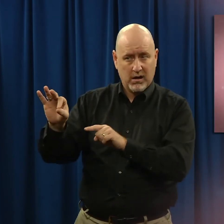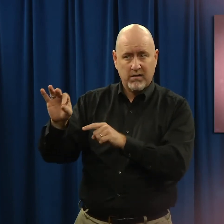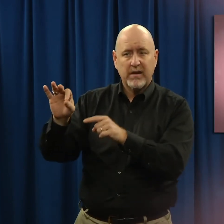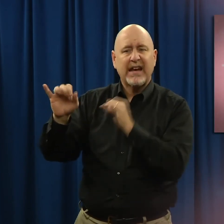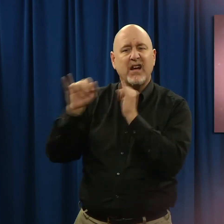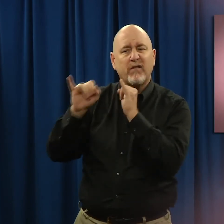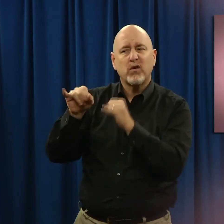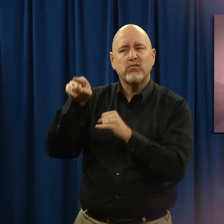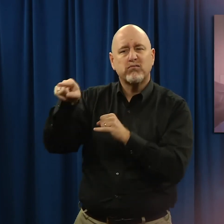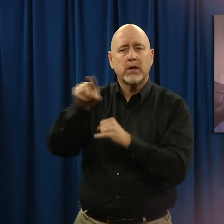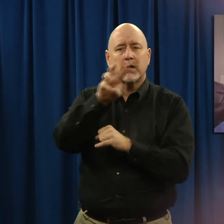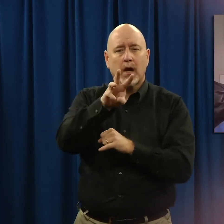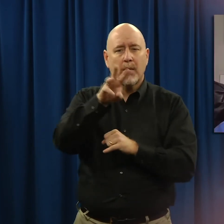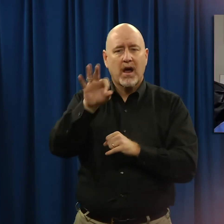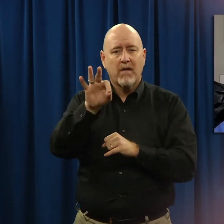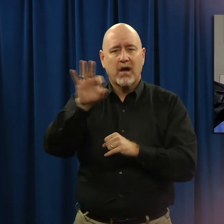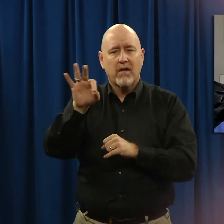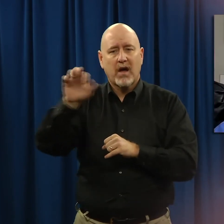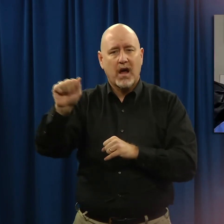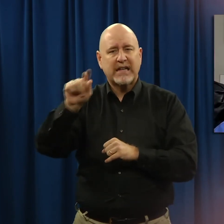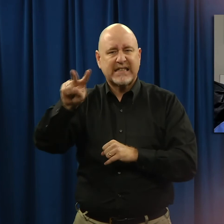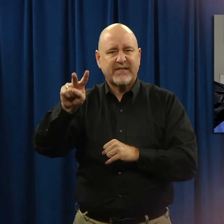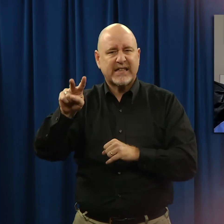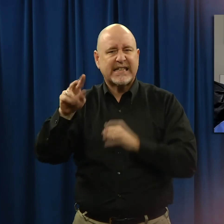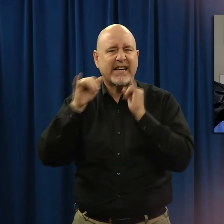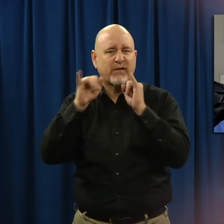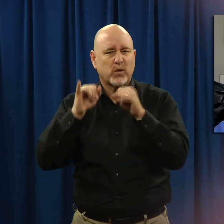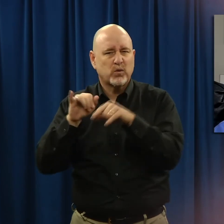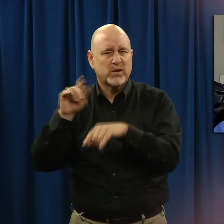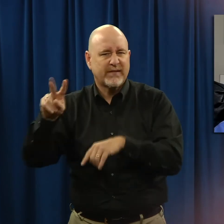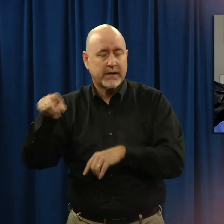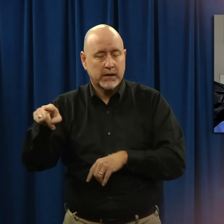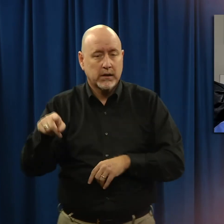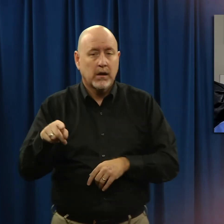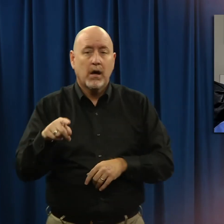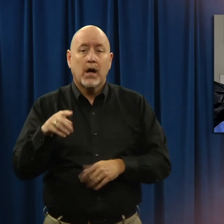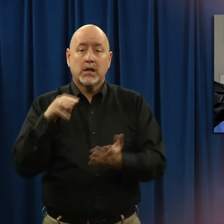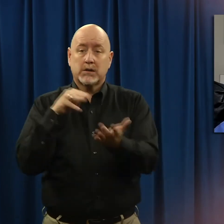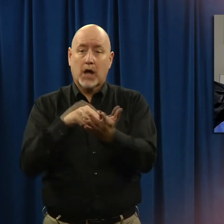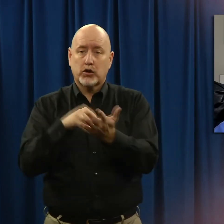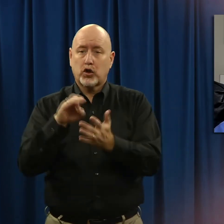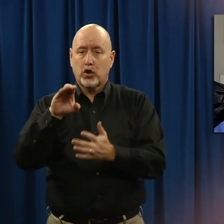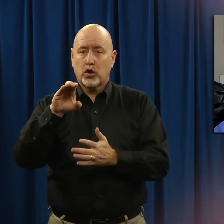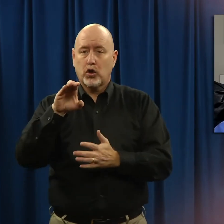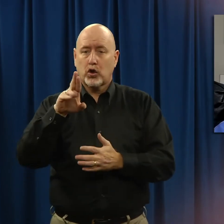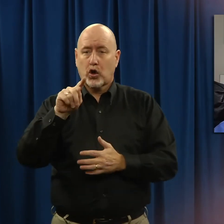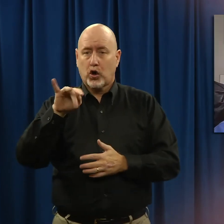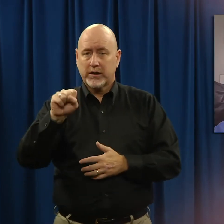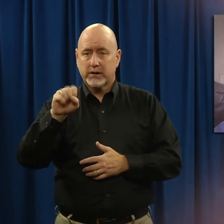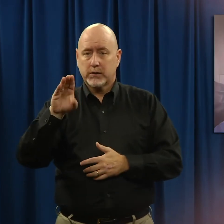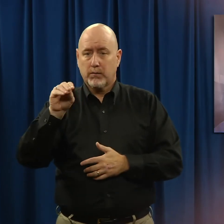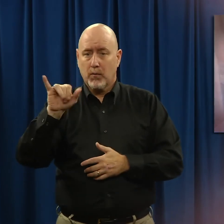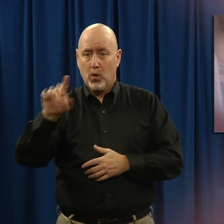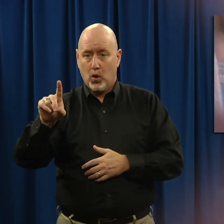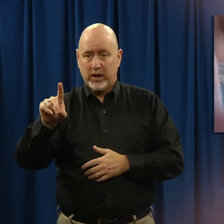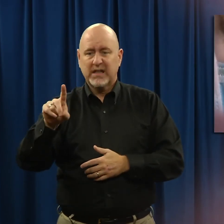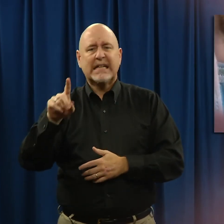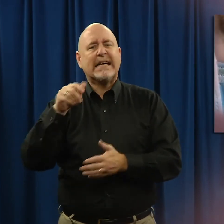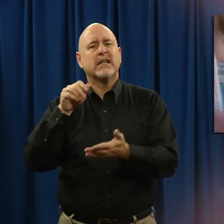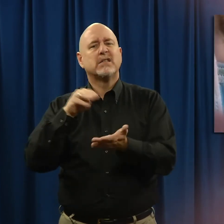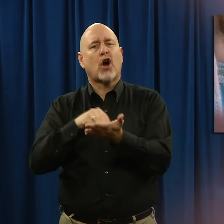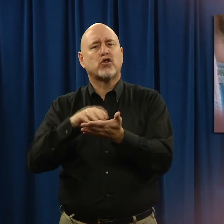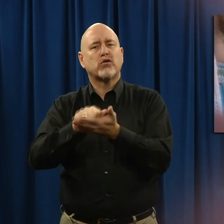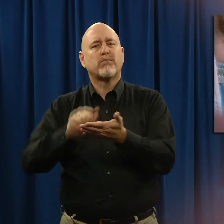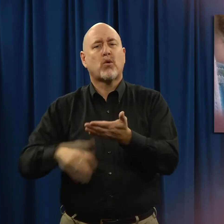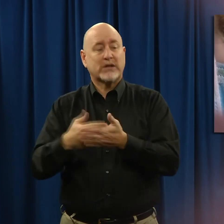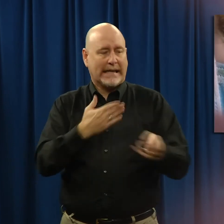an interview on WFFA TV, abortion practitioner Curtis Boyd admitted that he